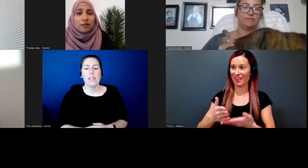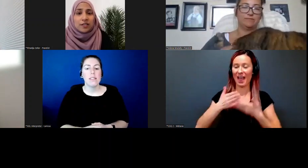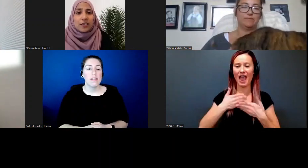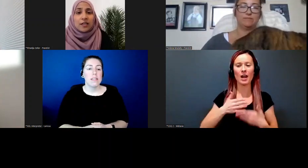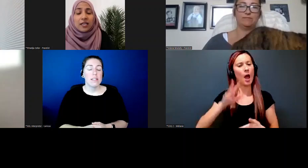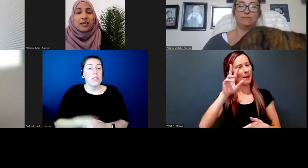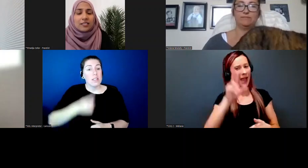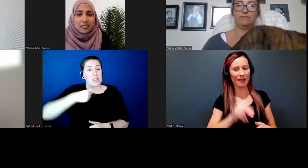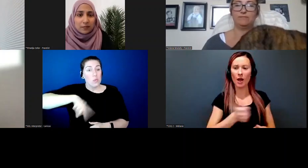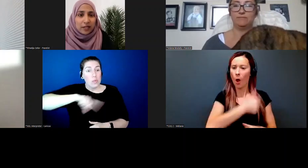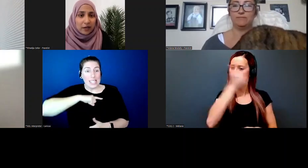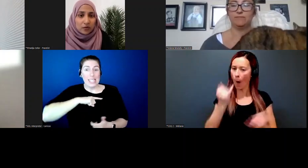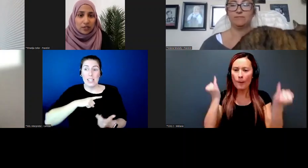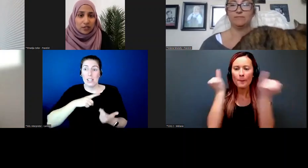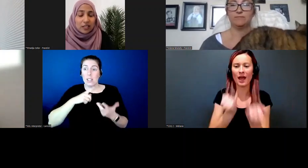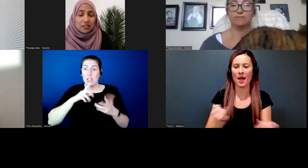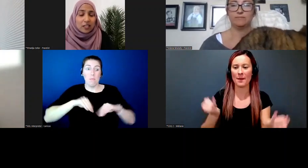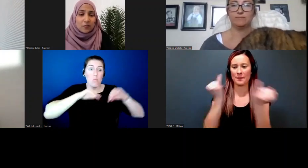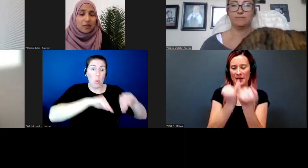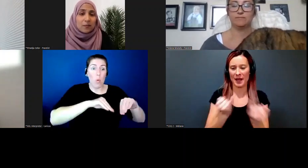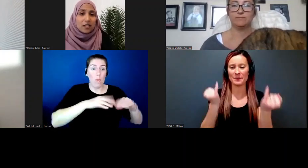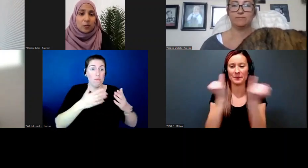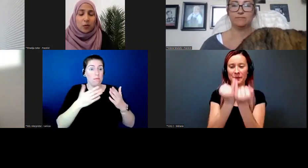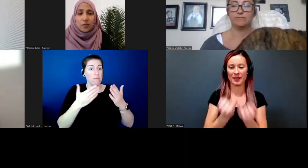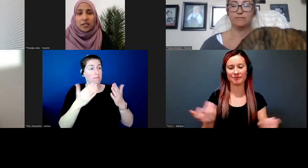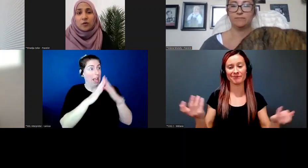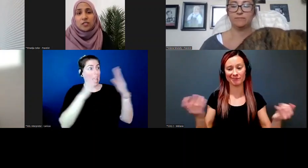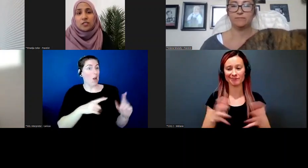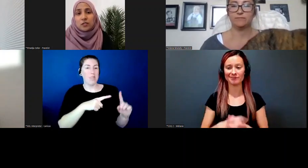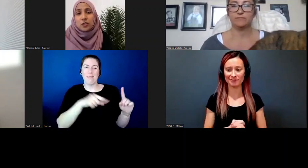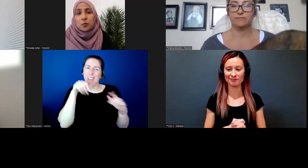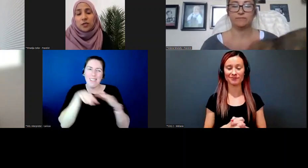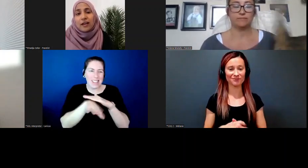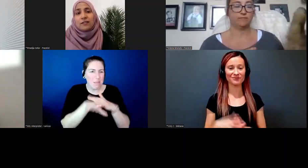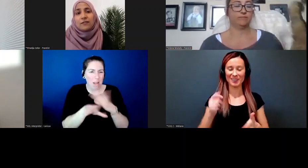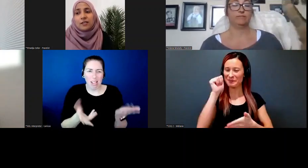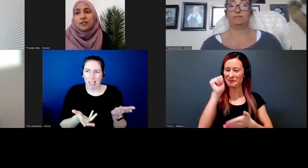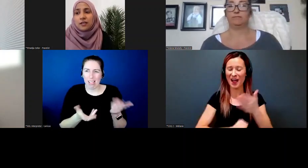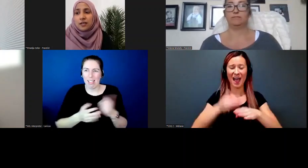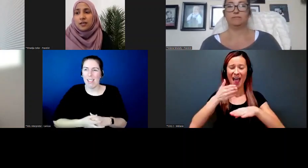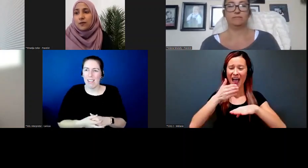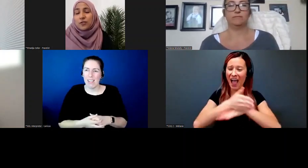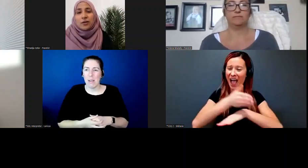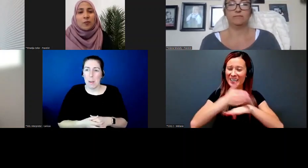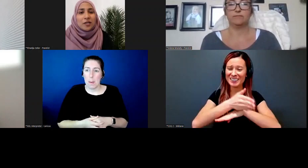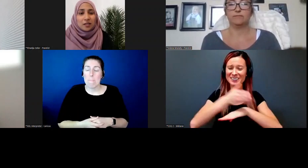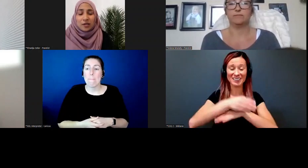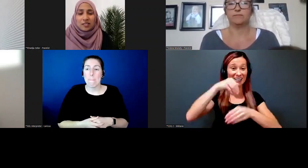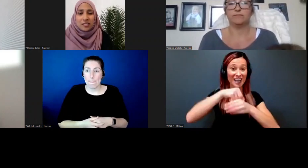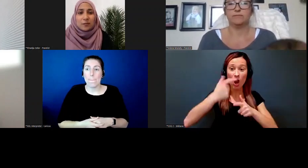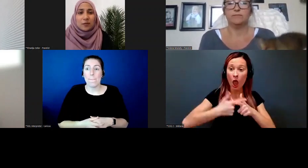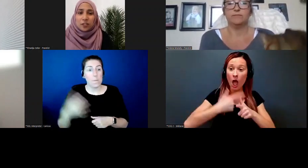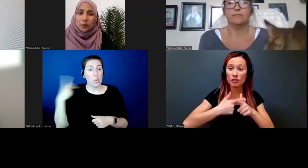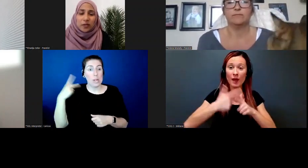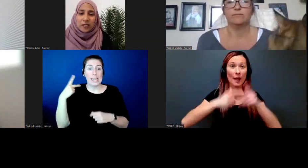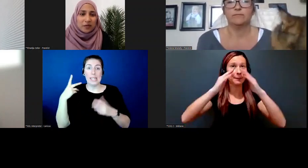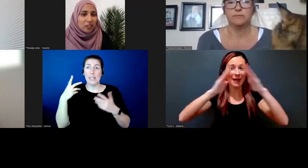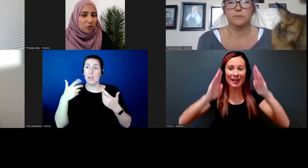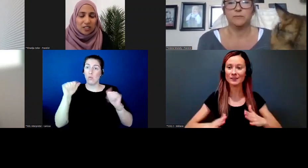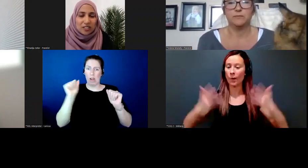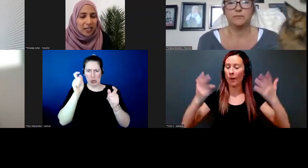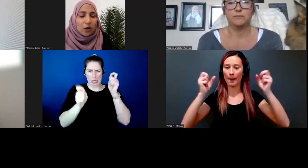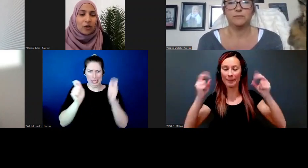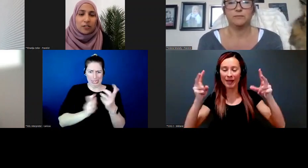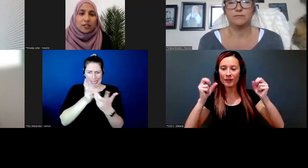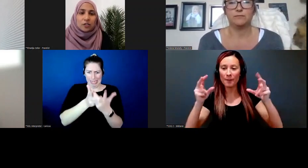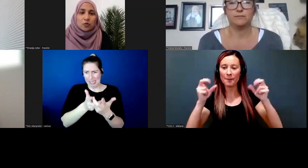live in very inaccessible houses. That's been the biggest problem. In the houses we have lived in, we try to make them accessible, but the way they're made, you